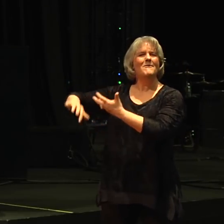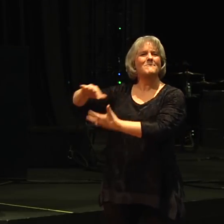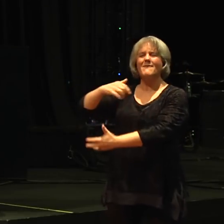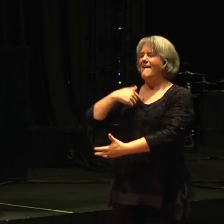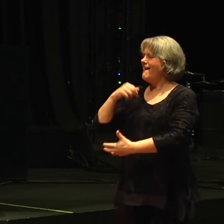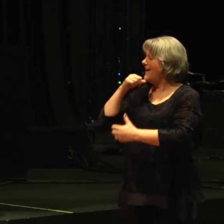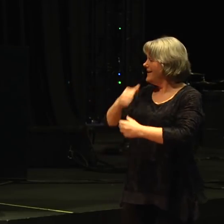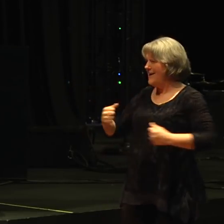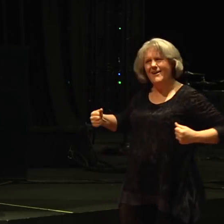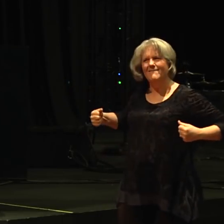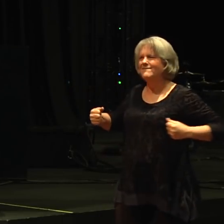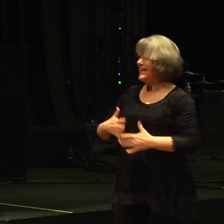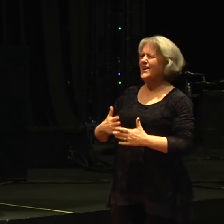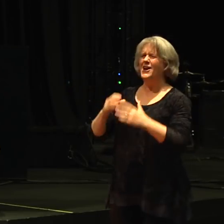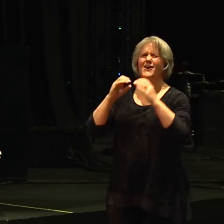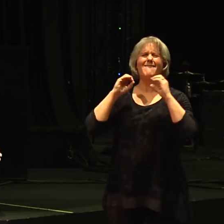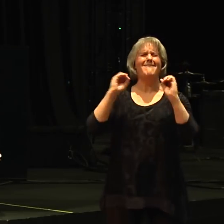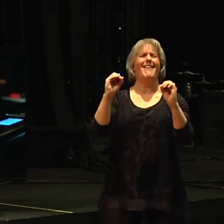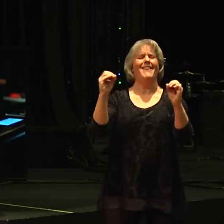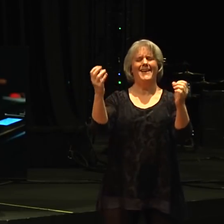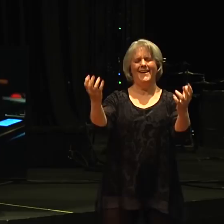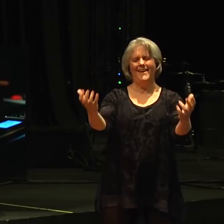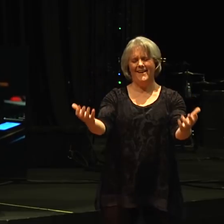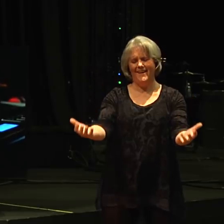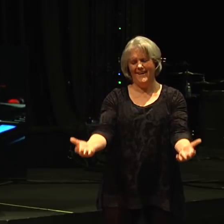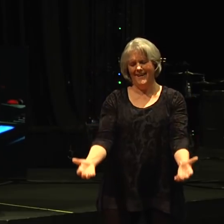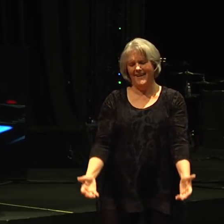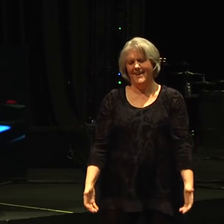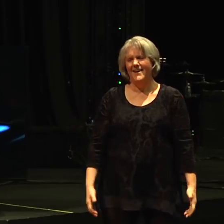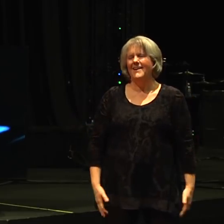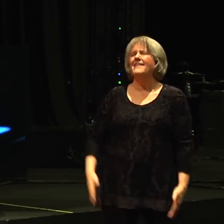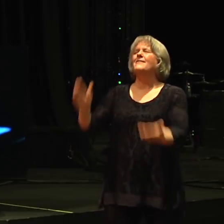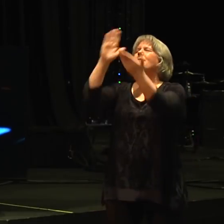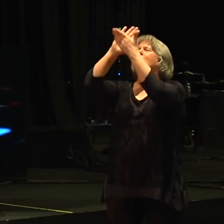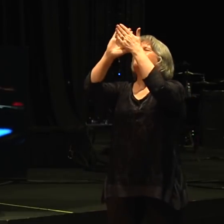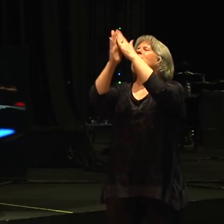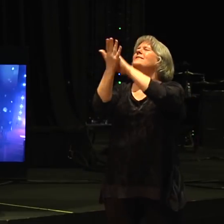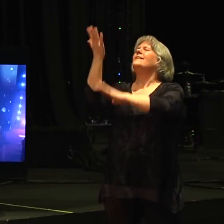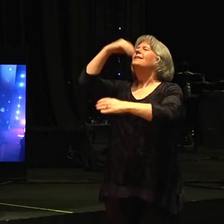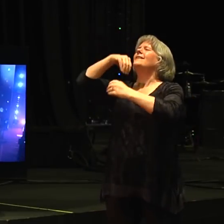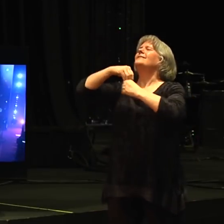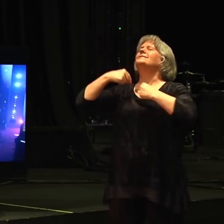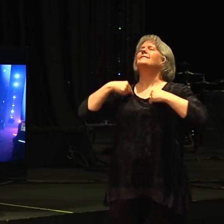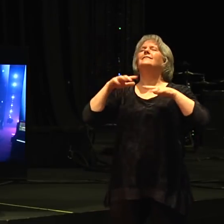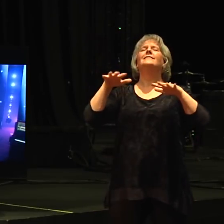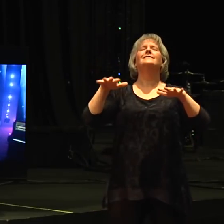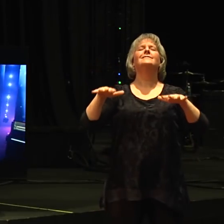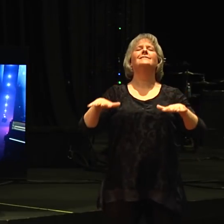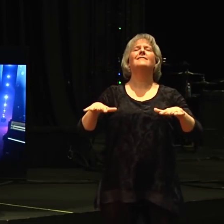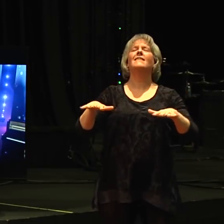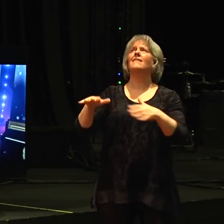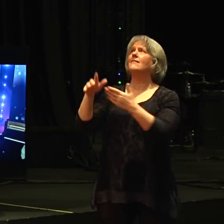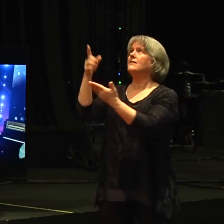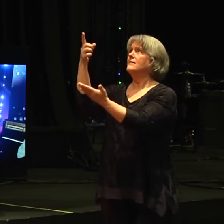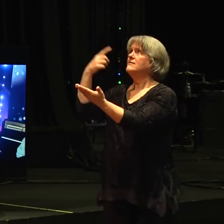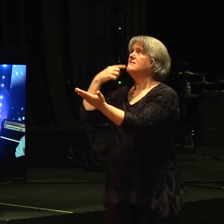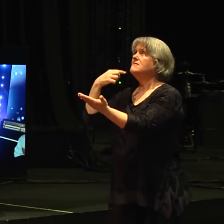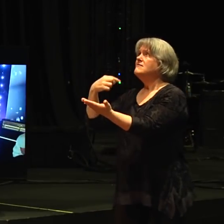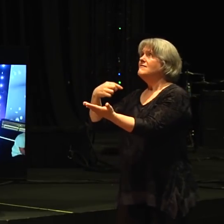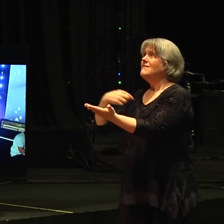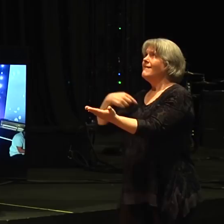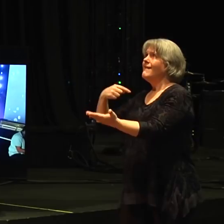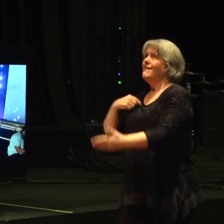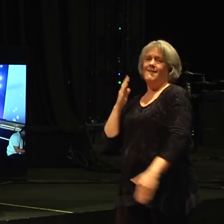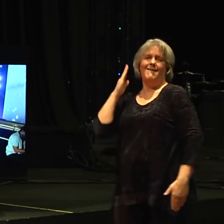Oh, I'm not gonna fear it all, yes. Oh, peace be still,